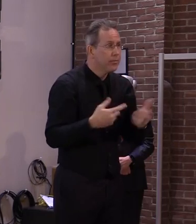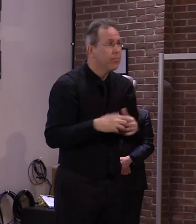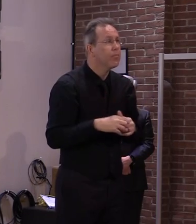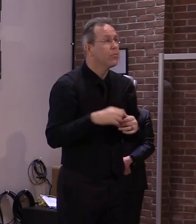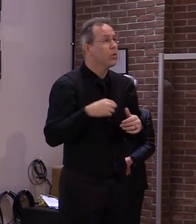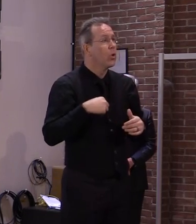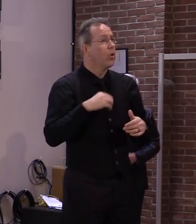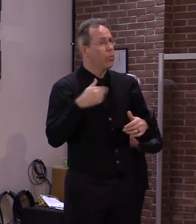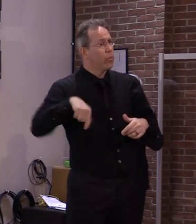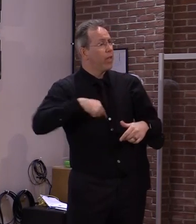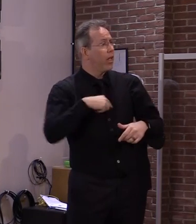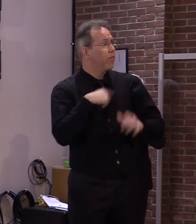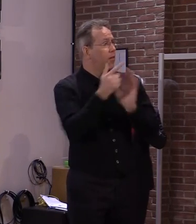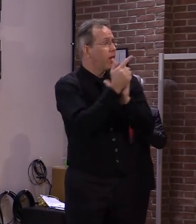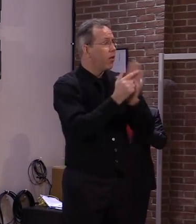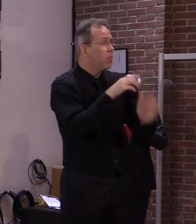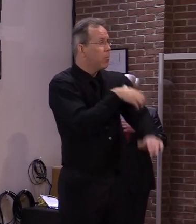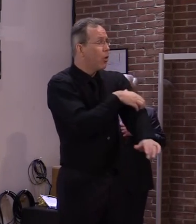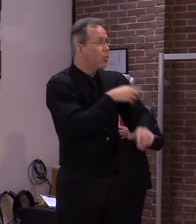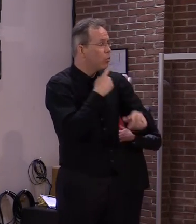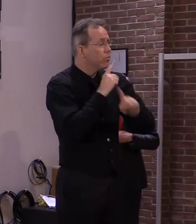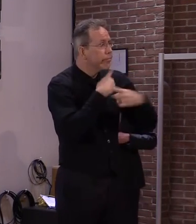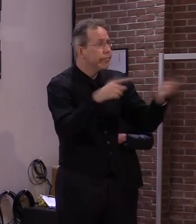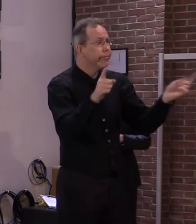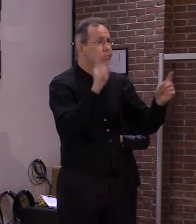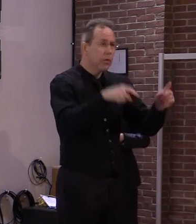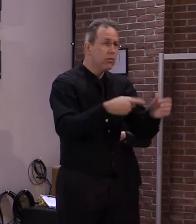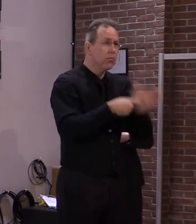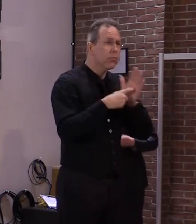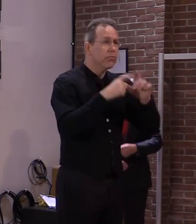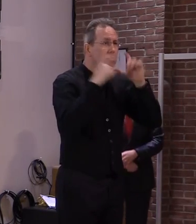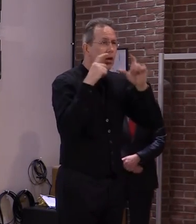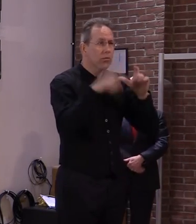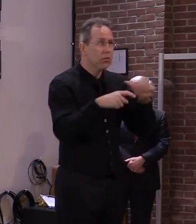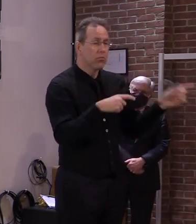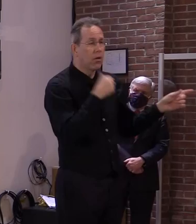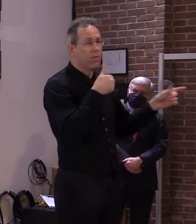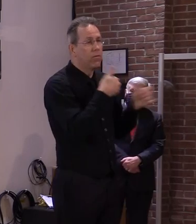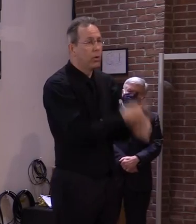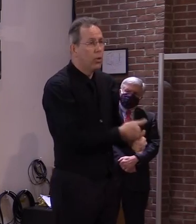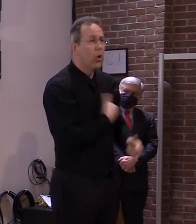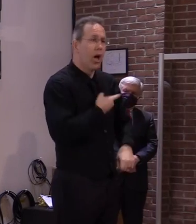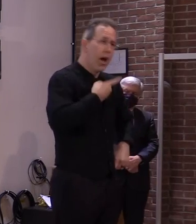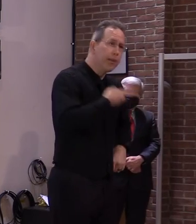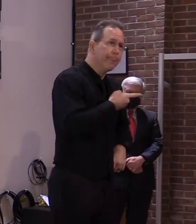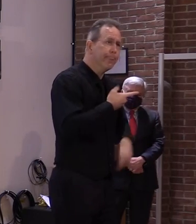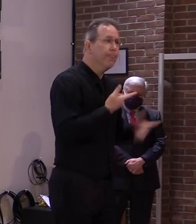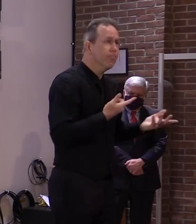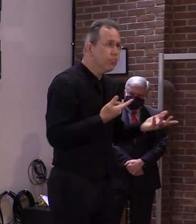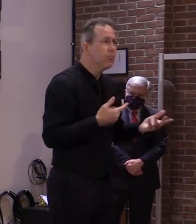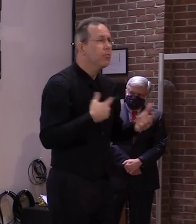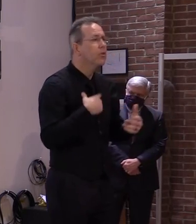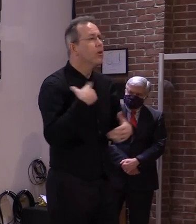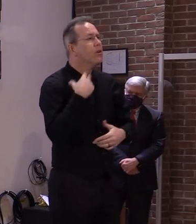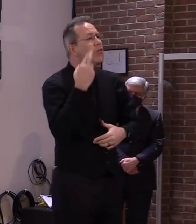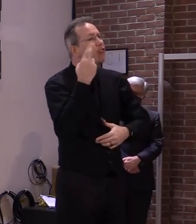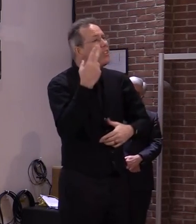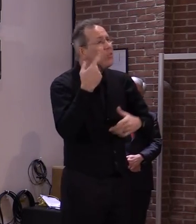And we thought it, and we know that it was for good reason. This has prevented the spread. We've been successful in